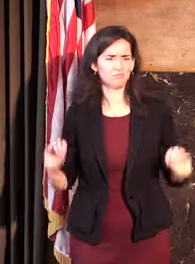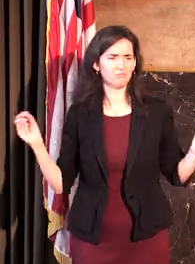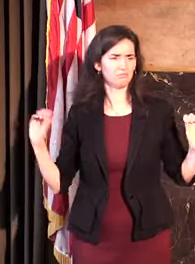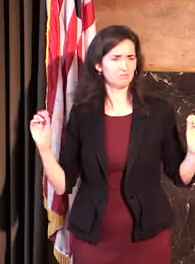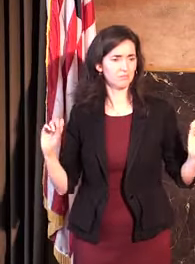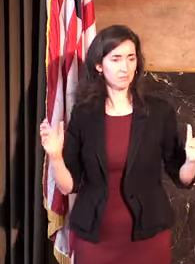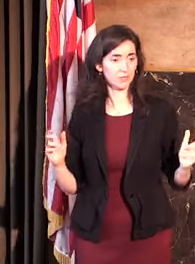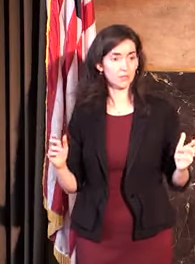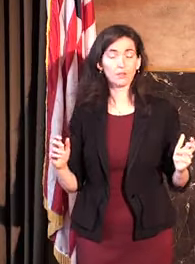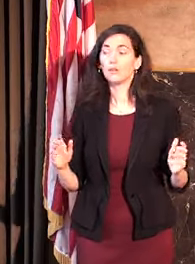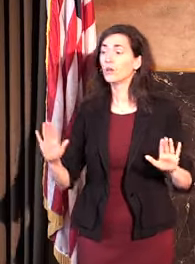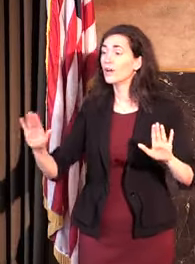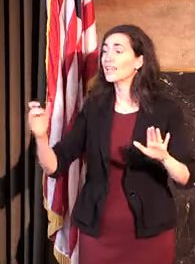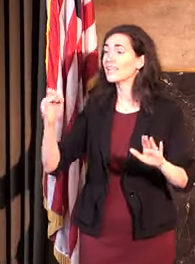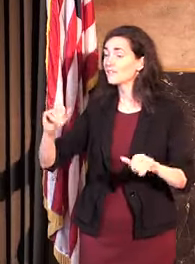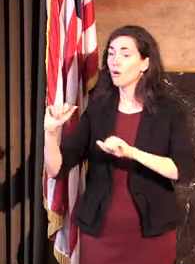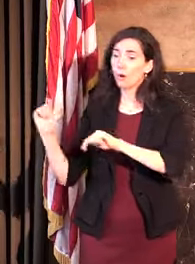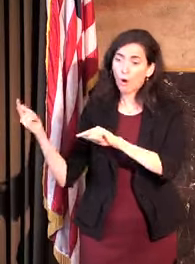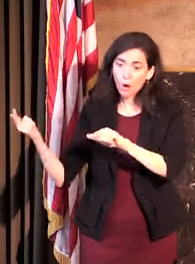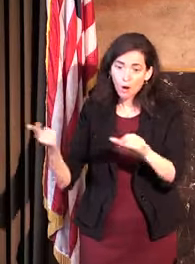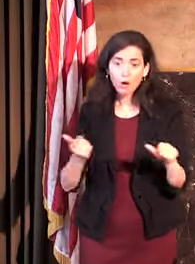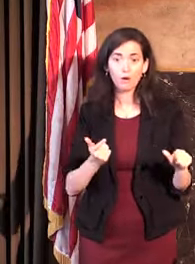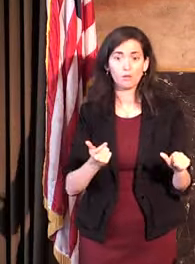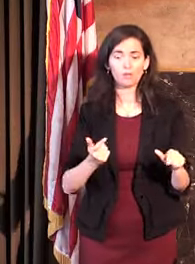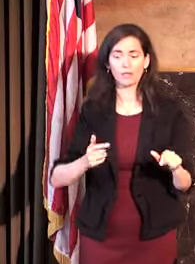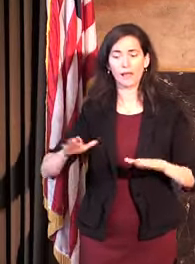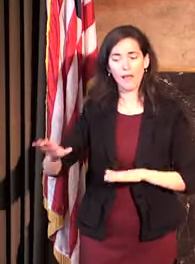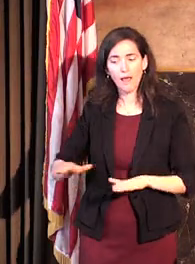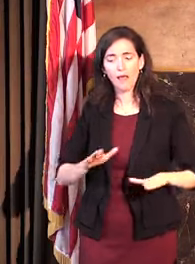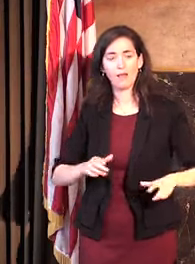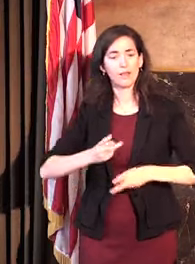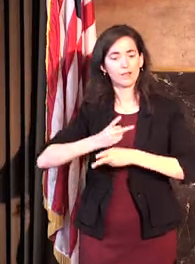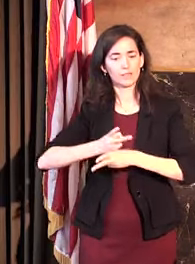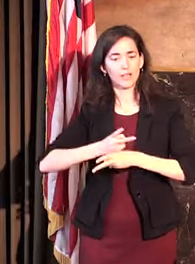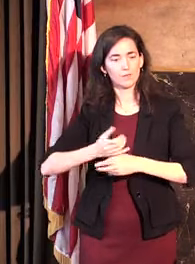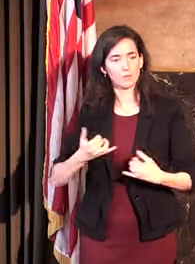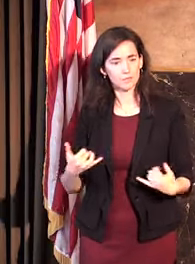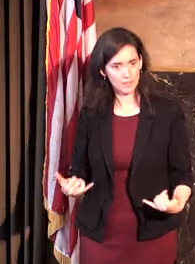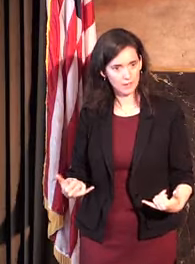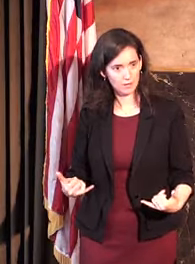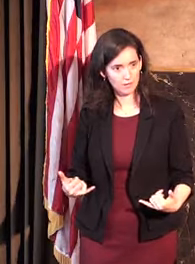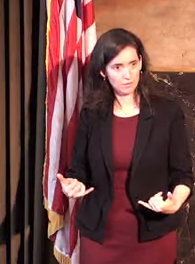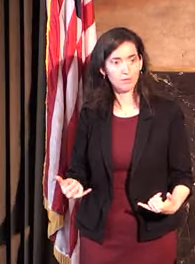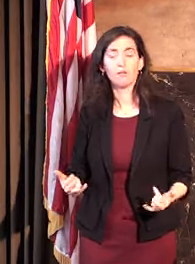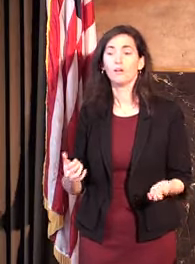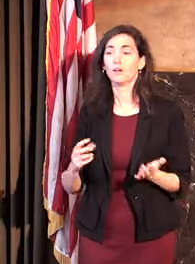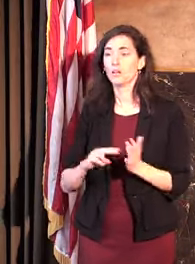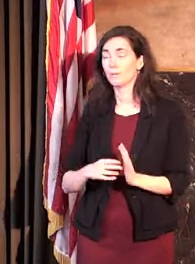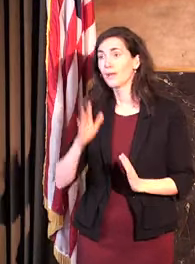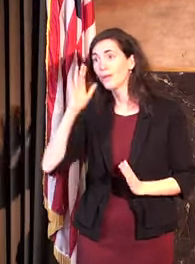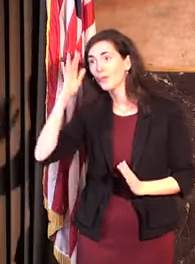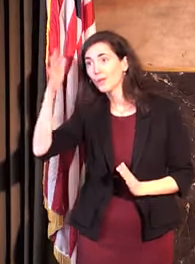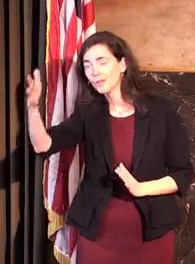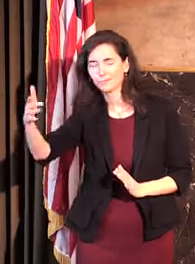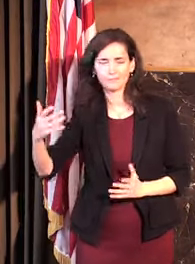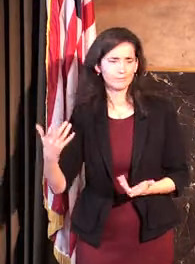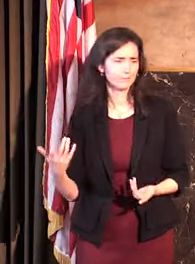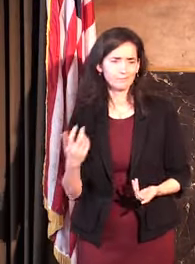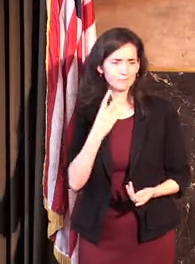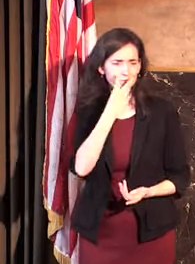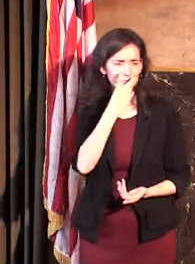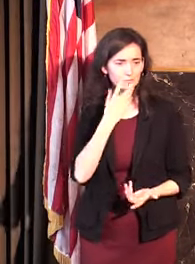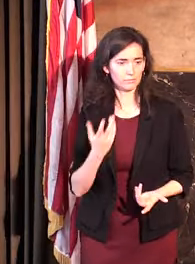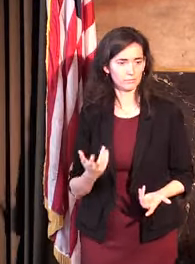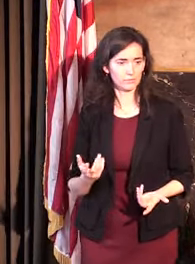If we will all do what is prudent at this point, it's much less likely that we ever get there.